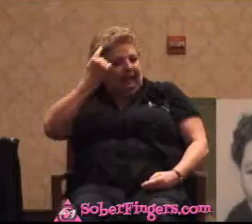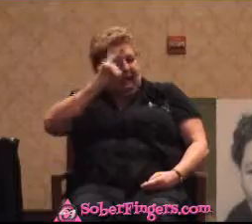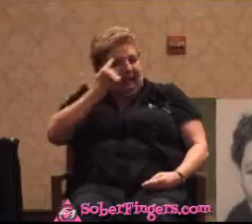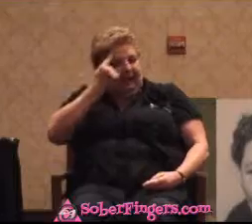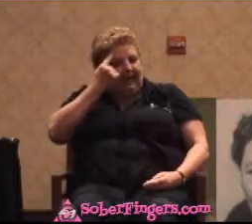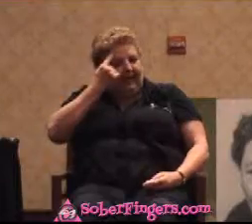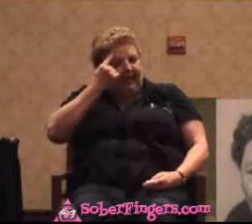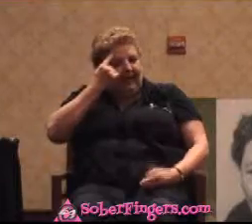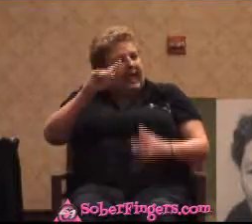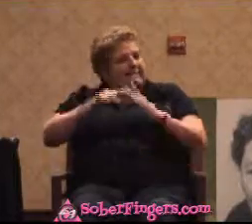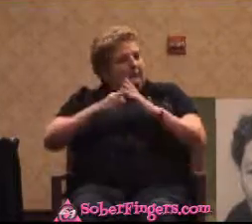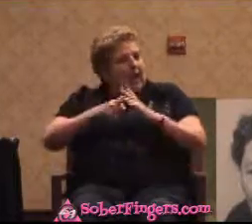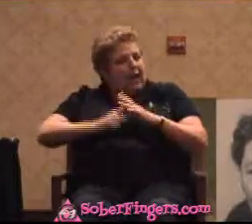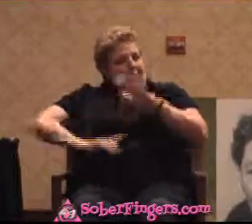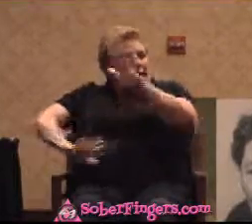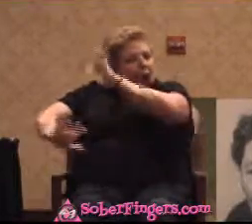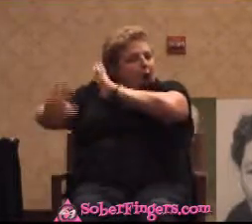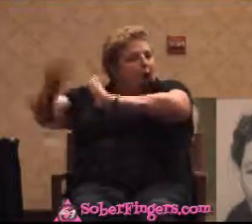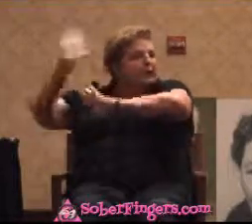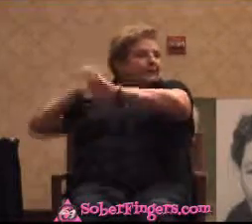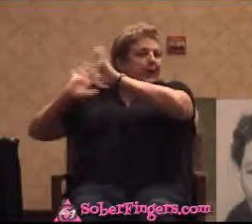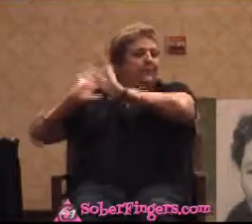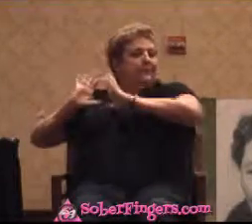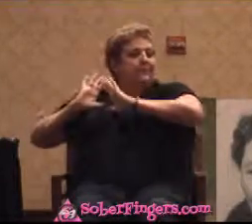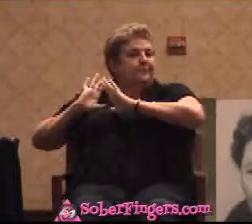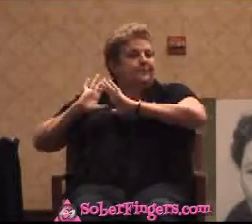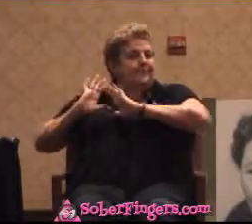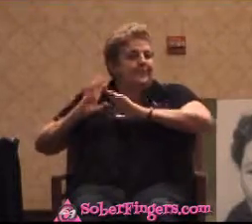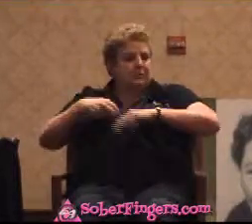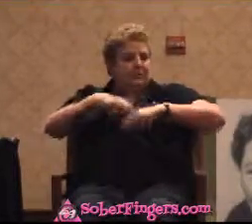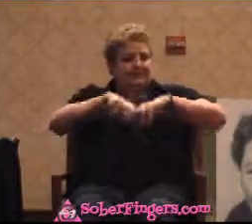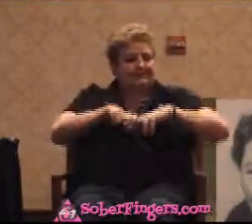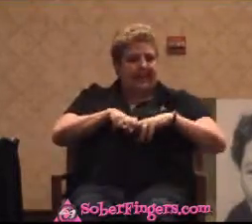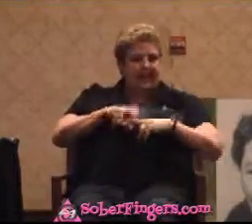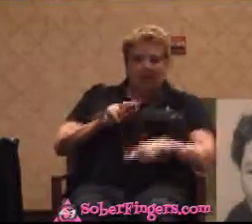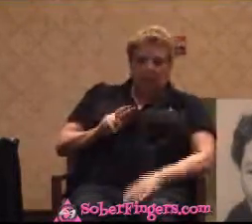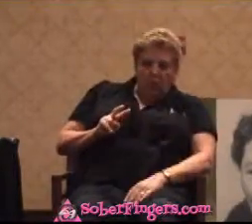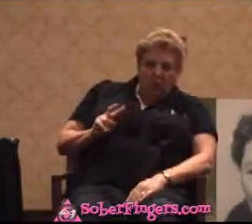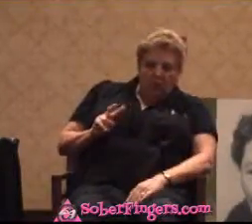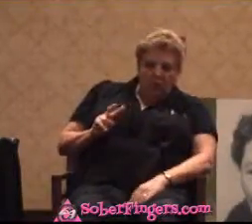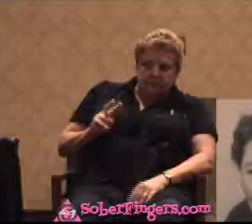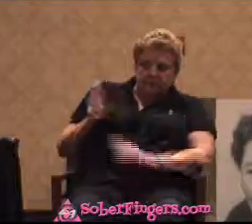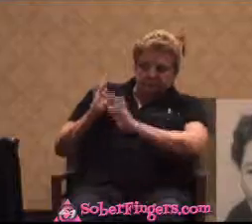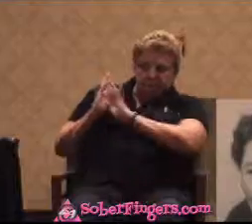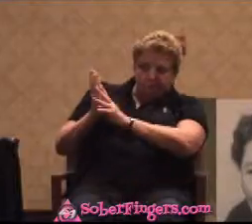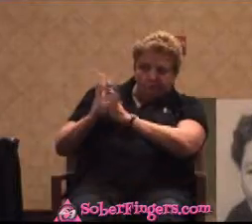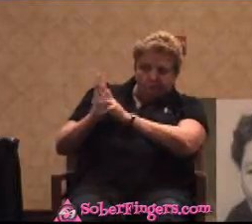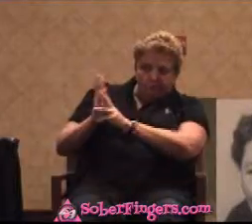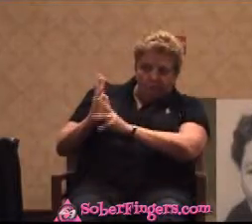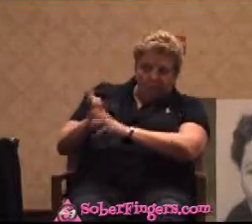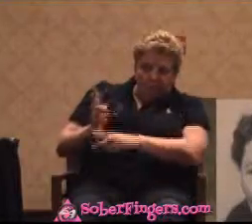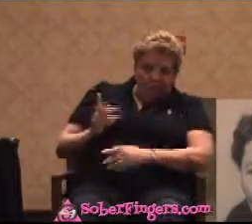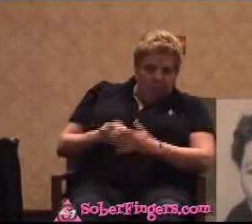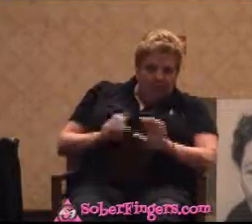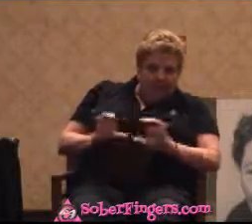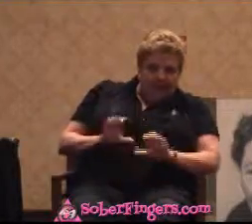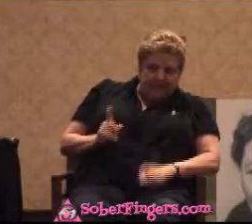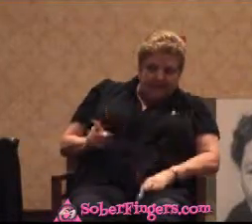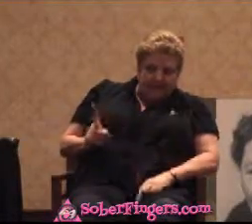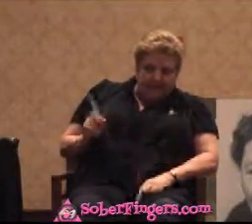started a long time ago. Because I sat there and I watched intently what everybody else did. And something in my mind said,